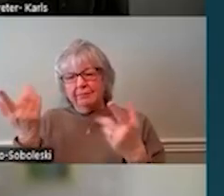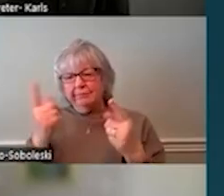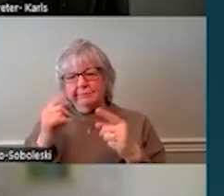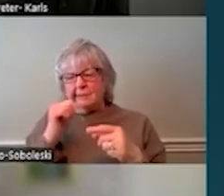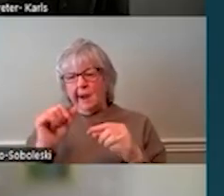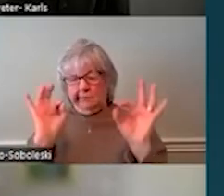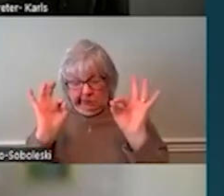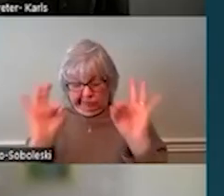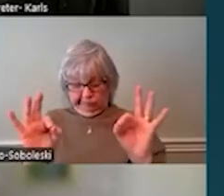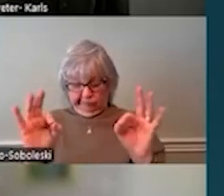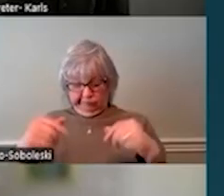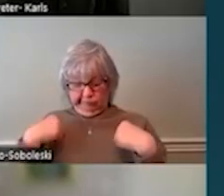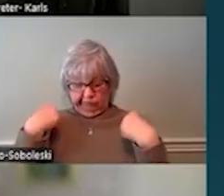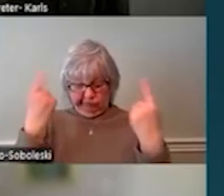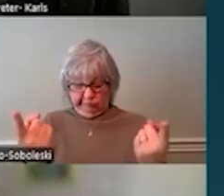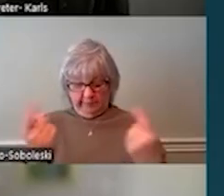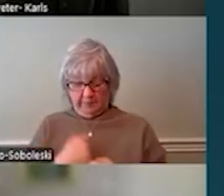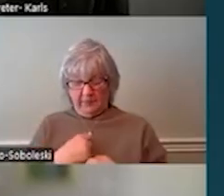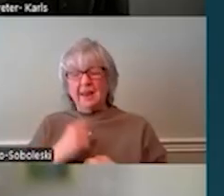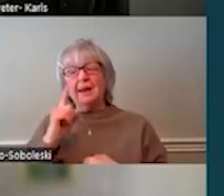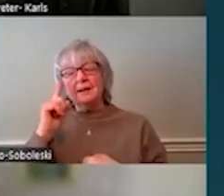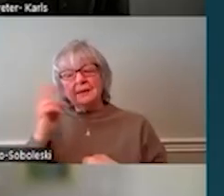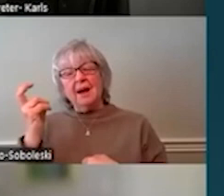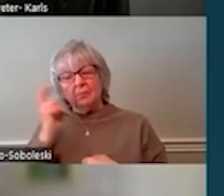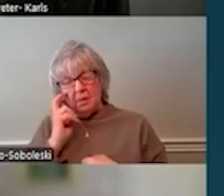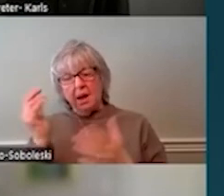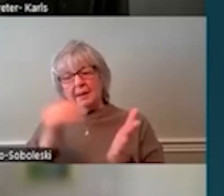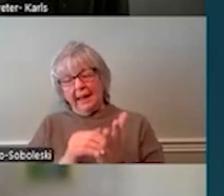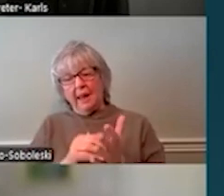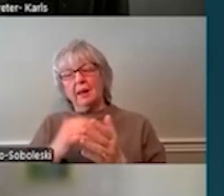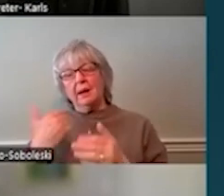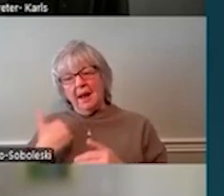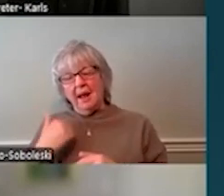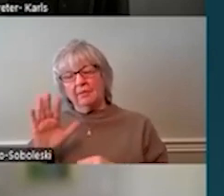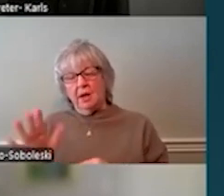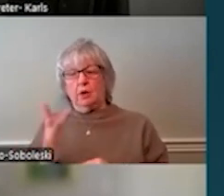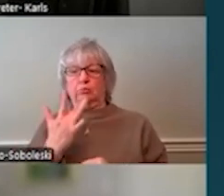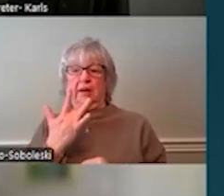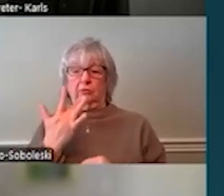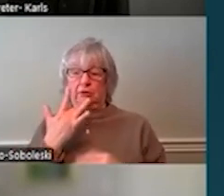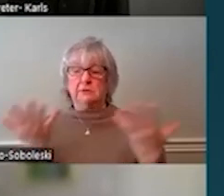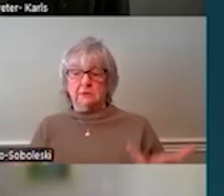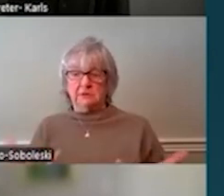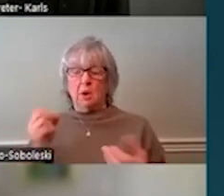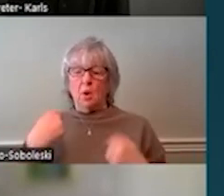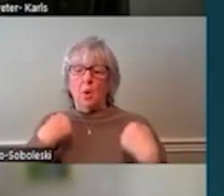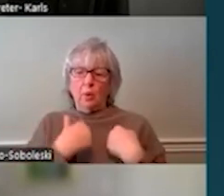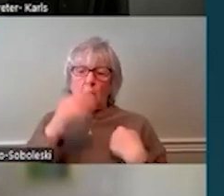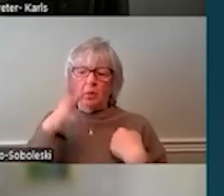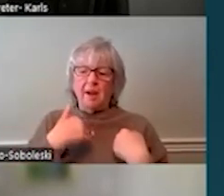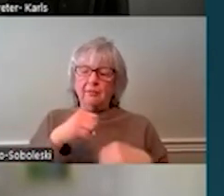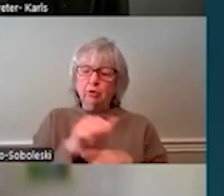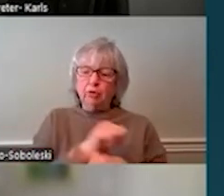We've already explained quite a bit about technology, that it isn't always perfect. And with the deafblind community, again, they have their